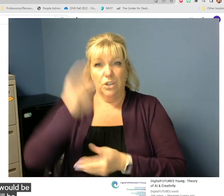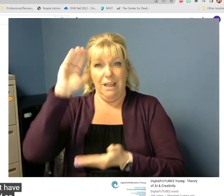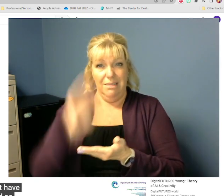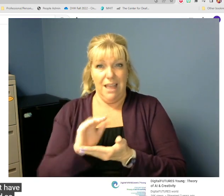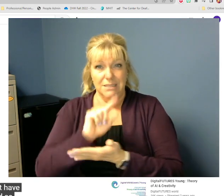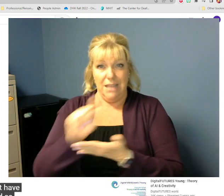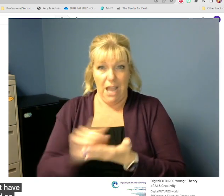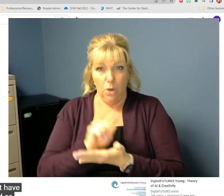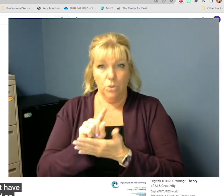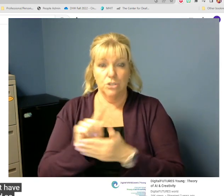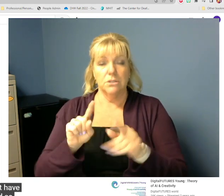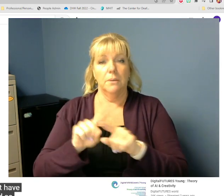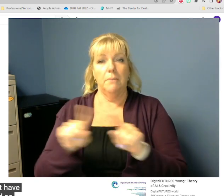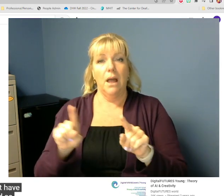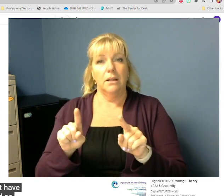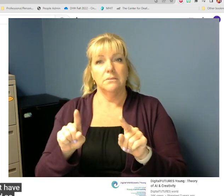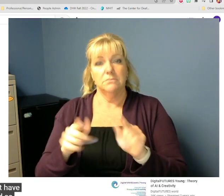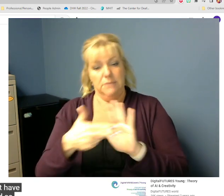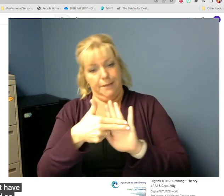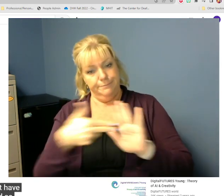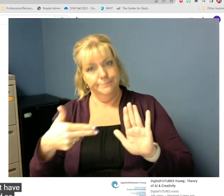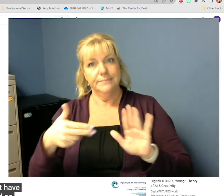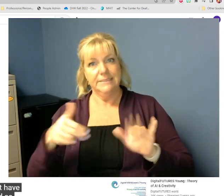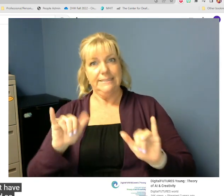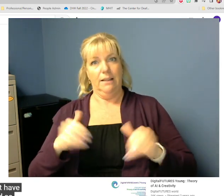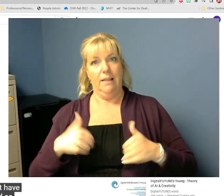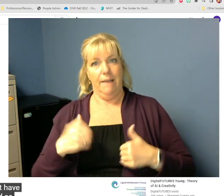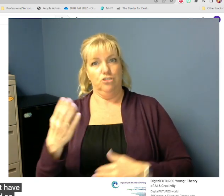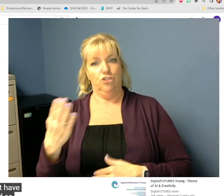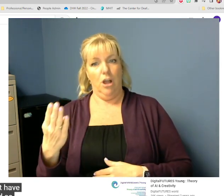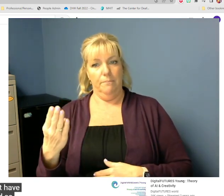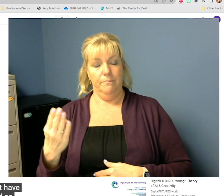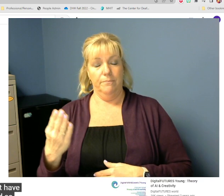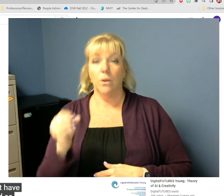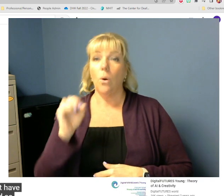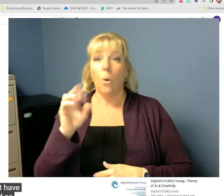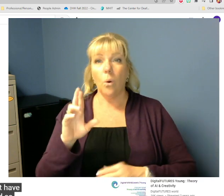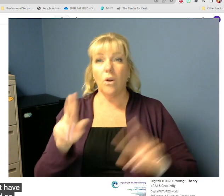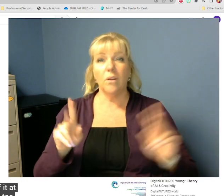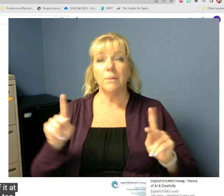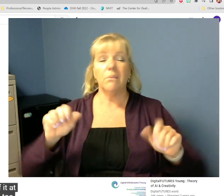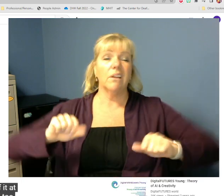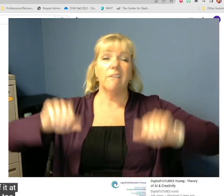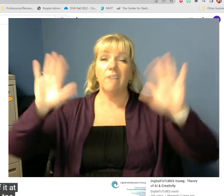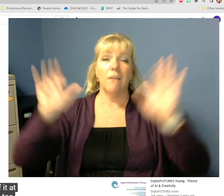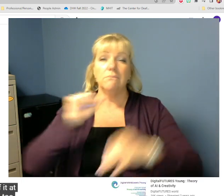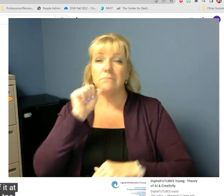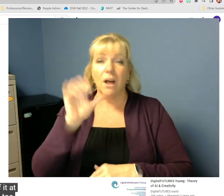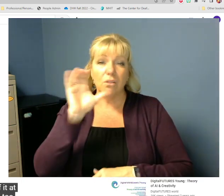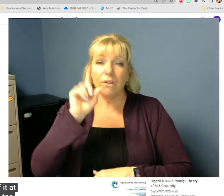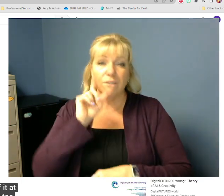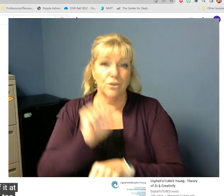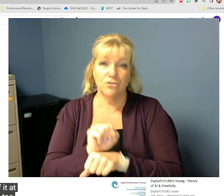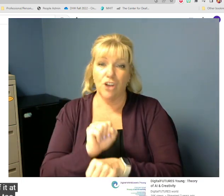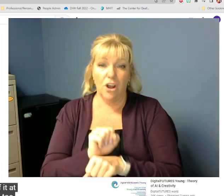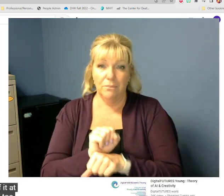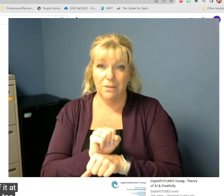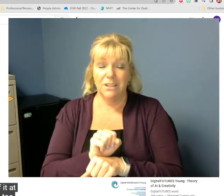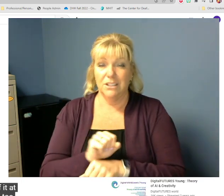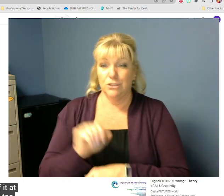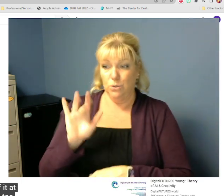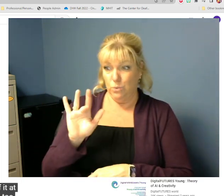they'd still be reported as employed. Or they might have just given up looking for a job. And so those unemployment numbers of at